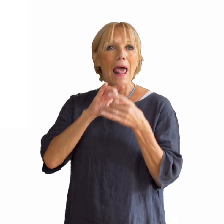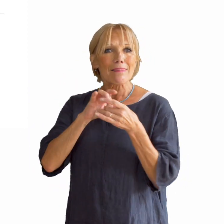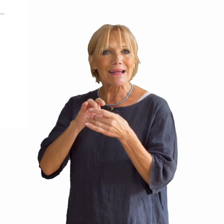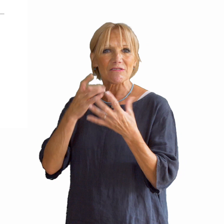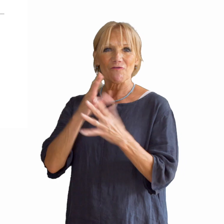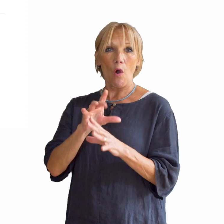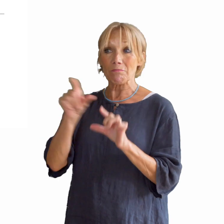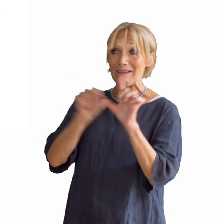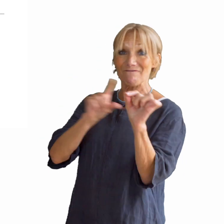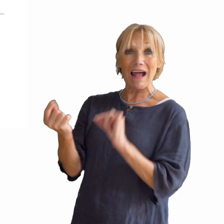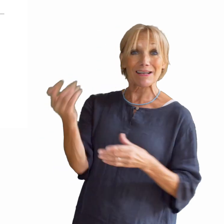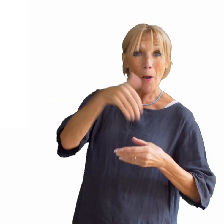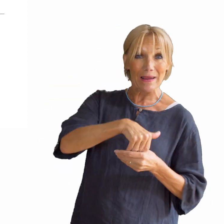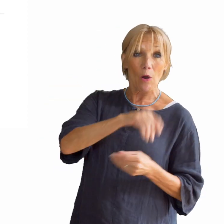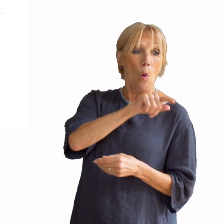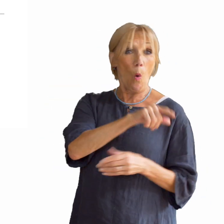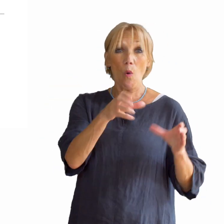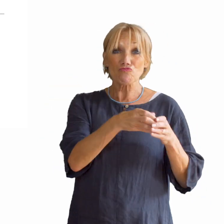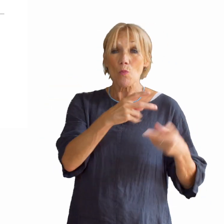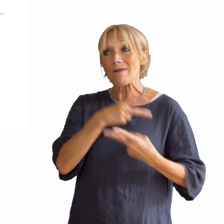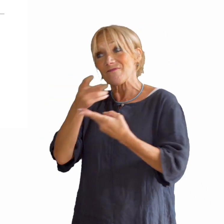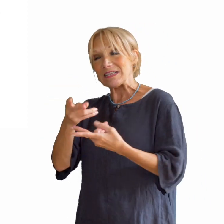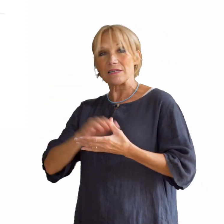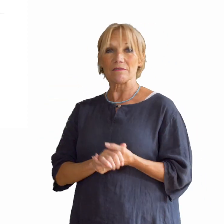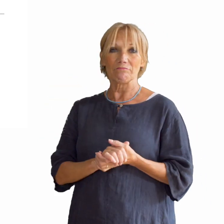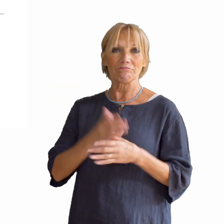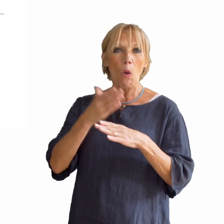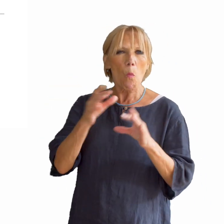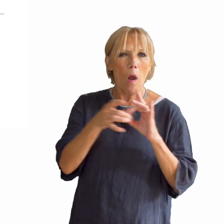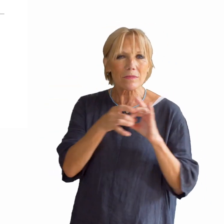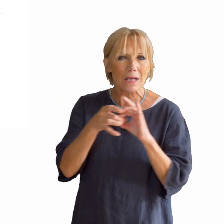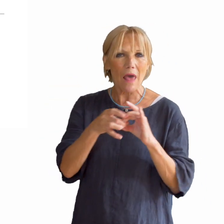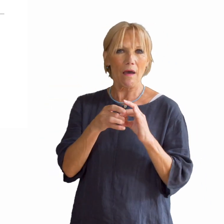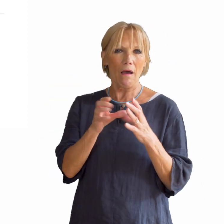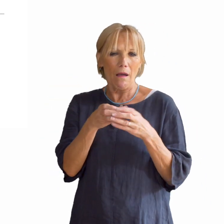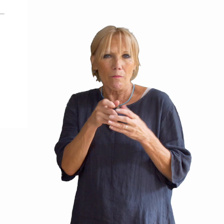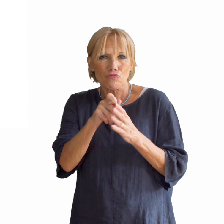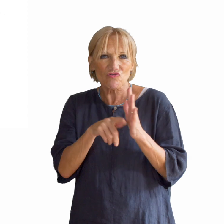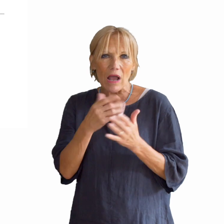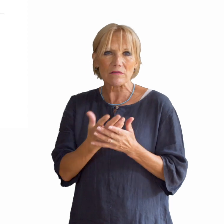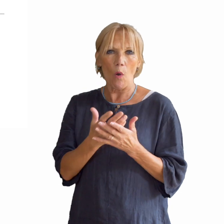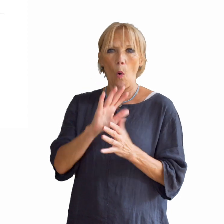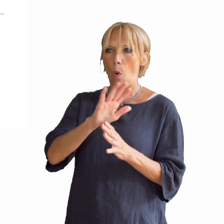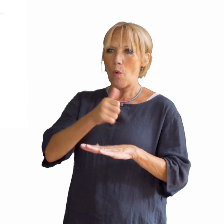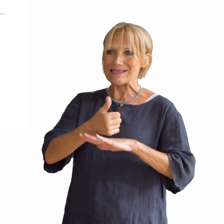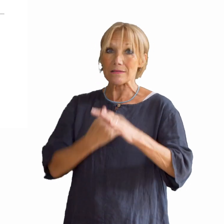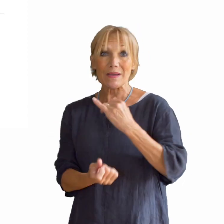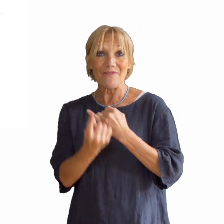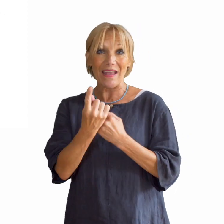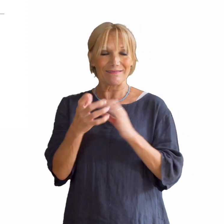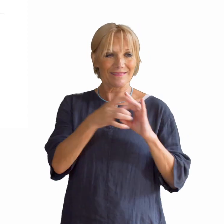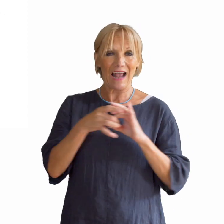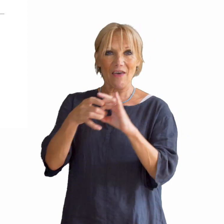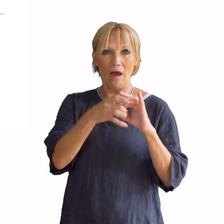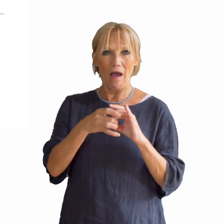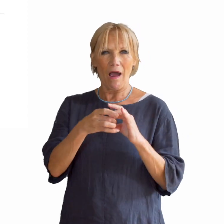services and more. Links can be forged through inviting people in or going out to visit them, working together on small projects